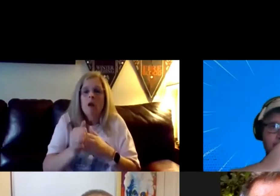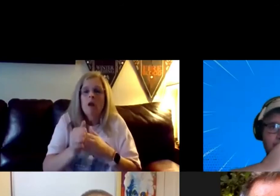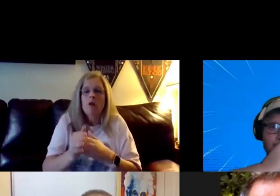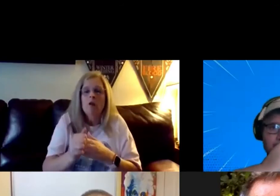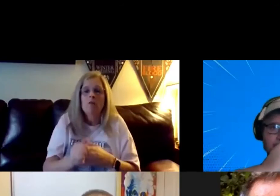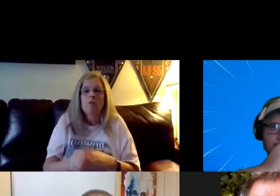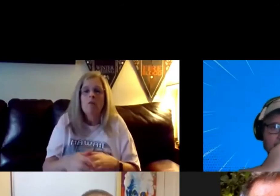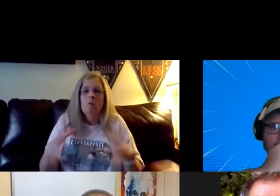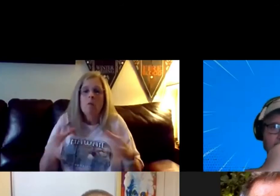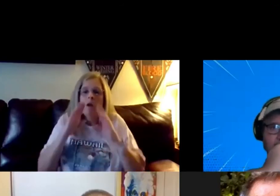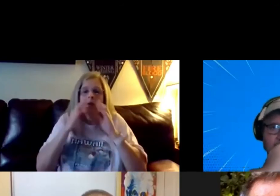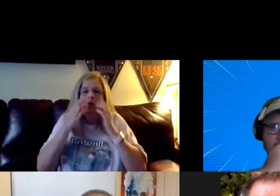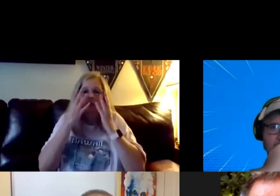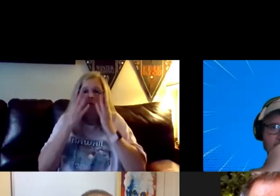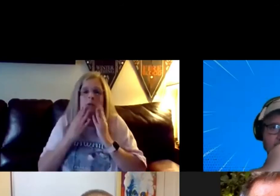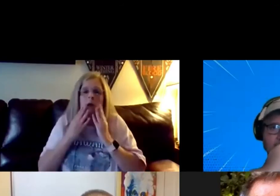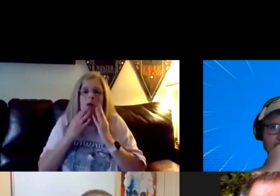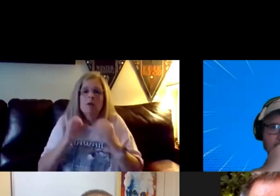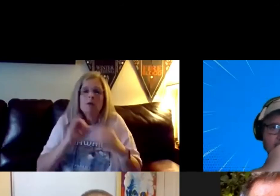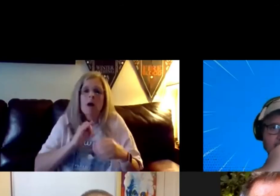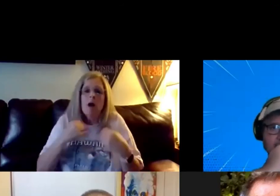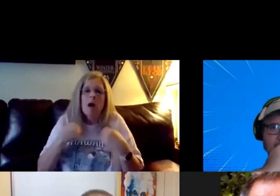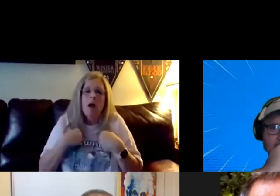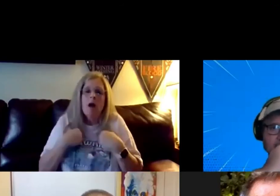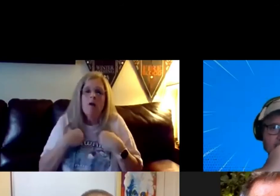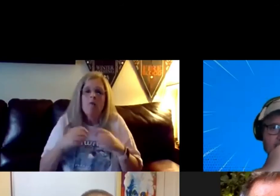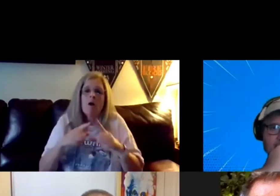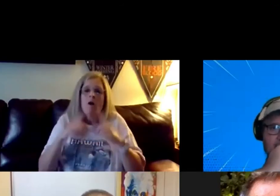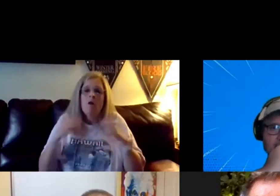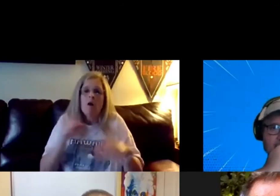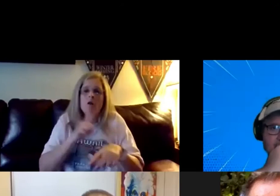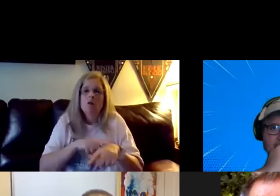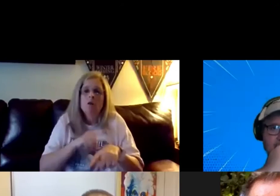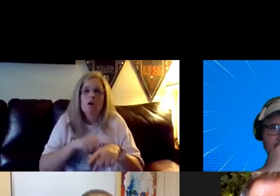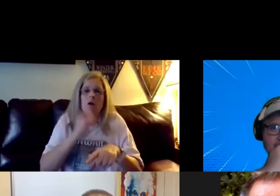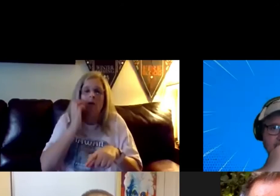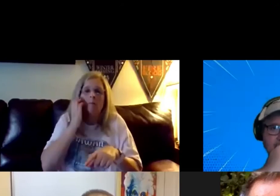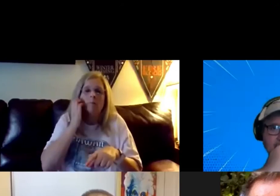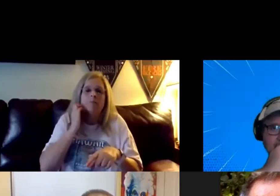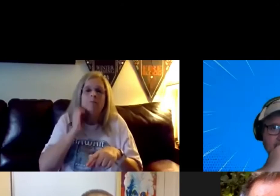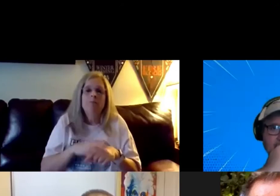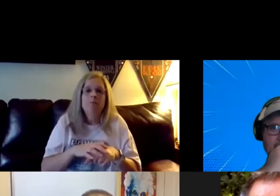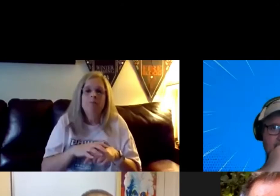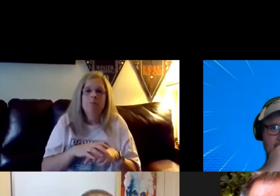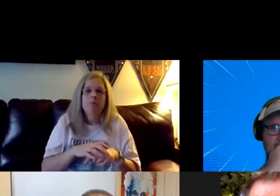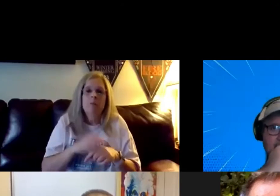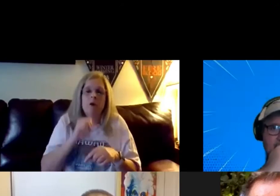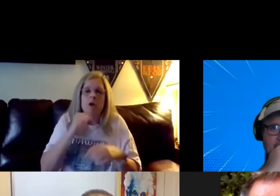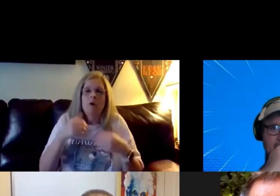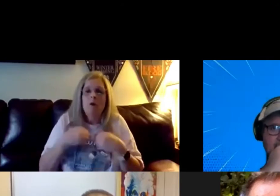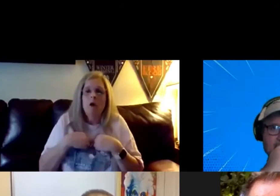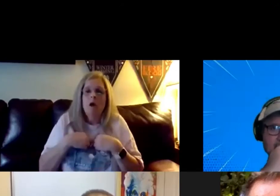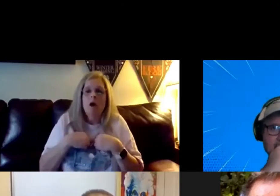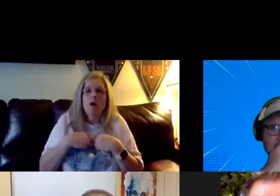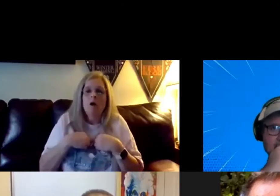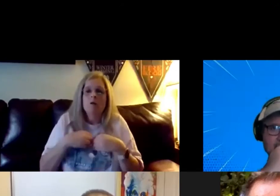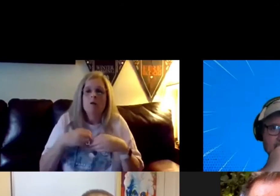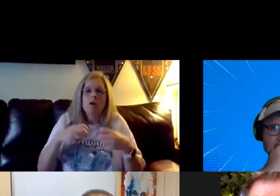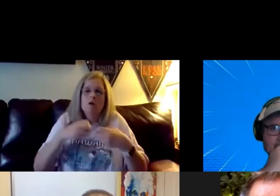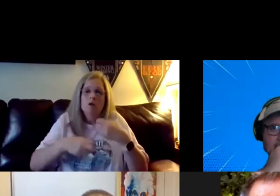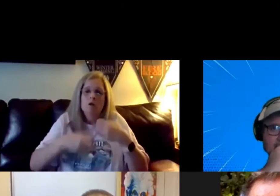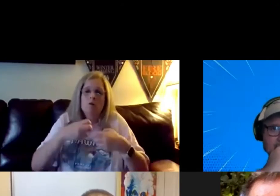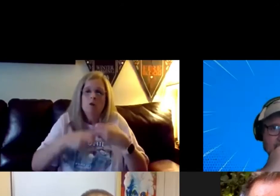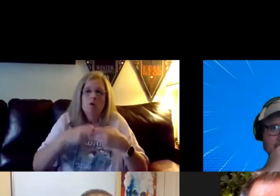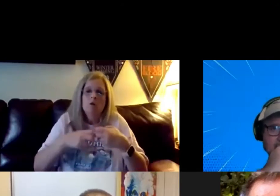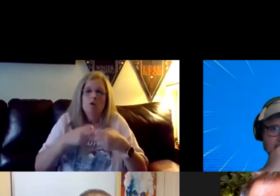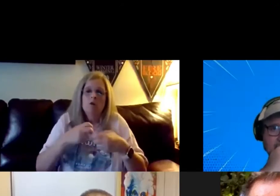sadness I have a lot of the time is that while I don't have a lot of difficulty sponsoring